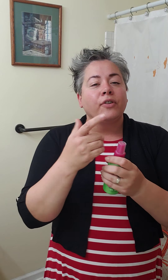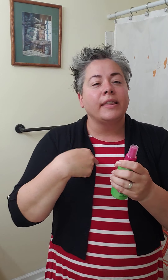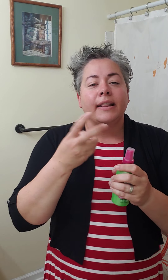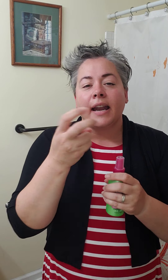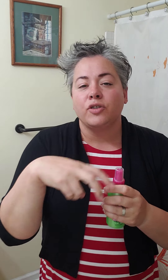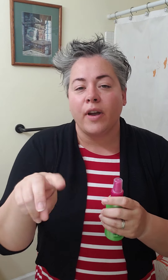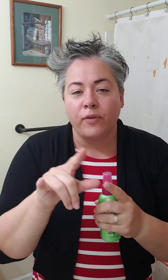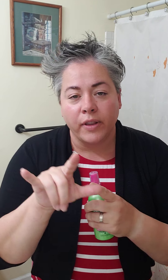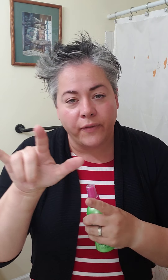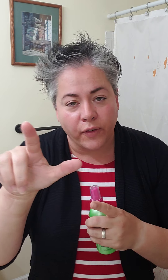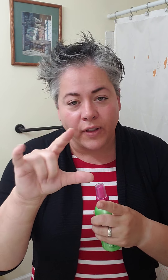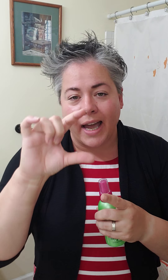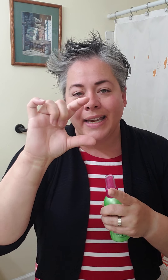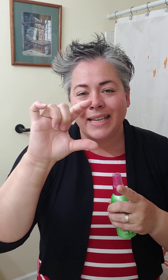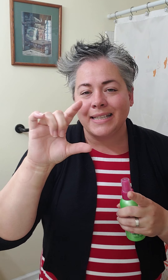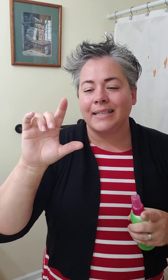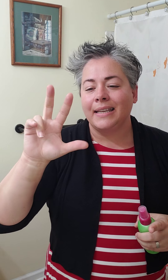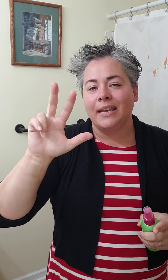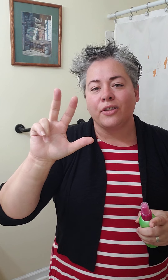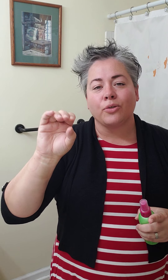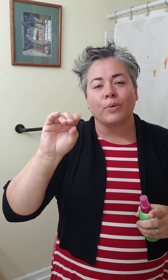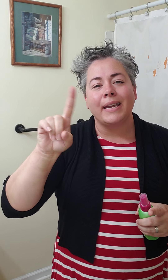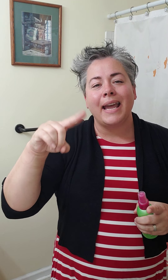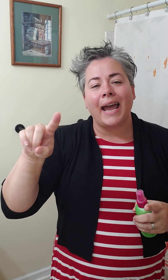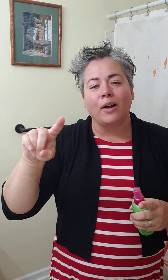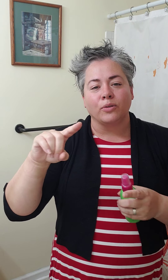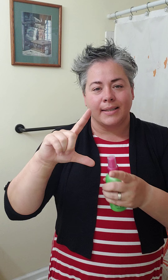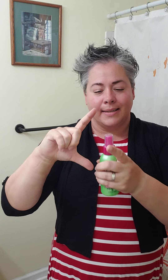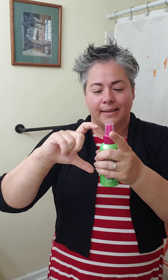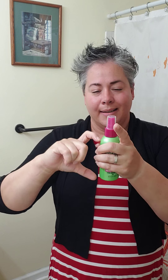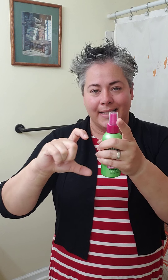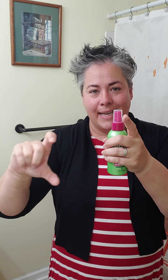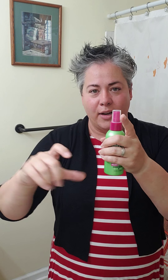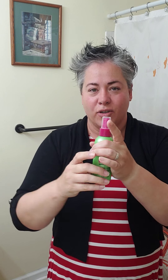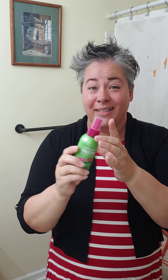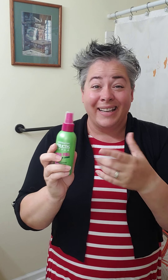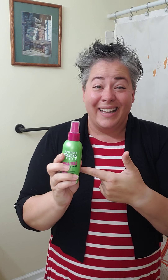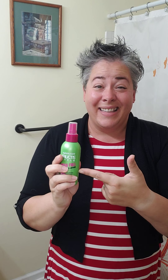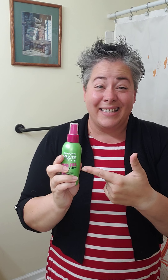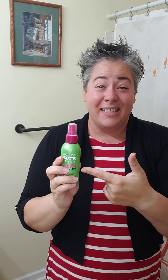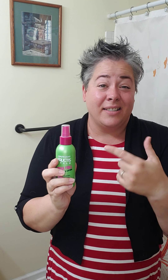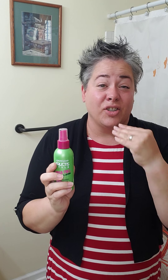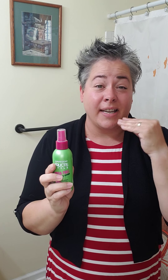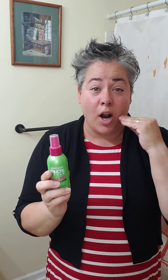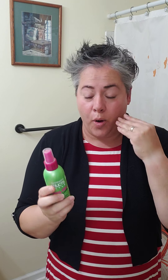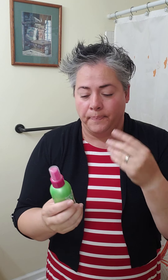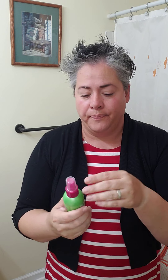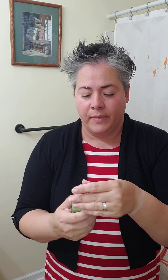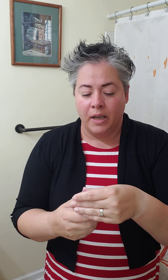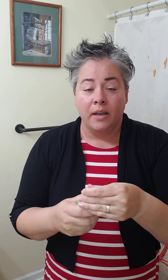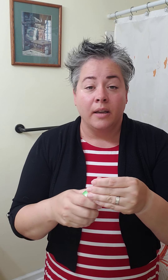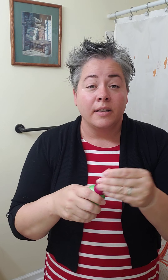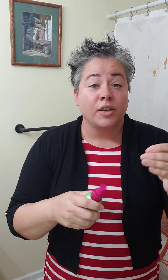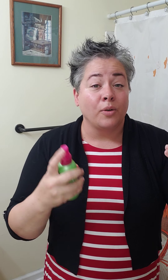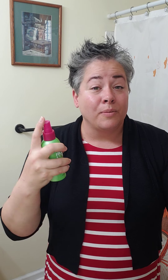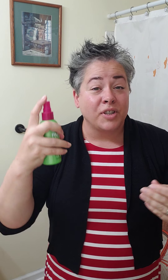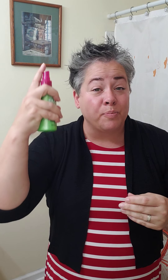everything that I travel with, if you're flying, is the 3-ounce containers. This is just at home. So